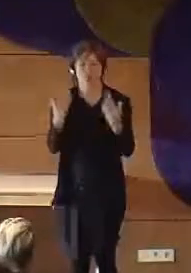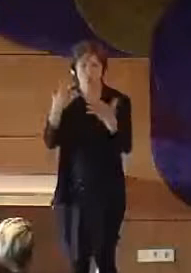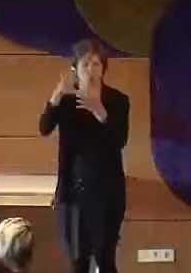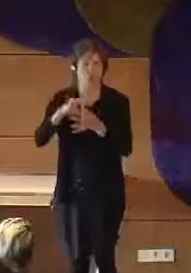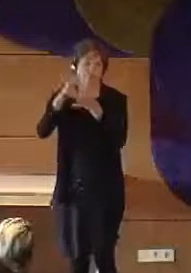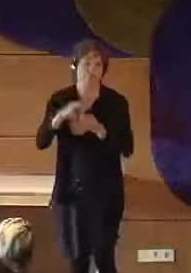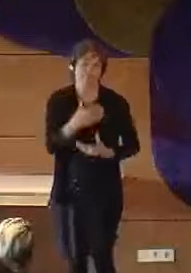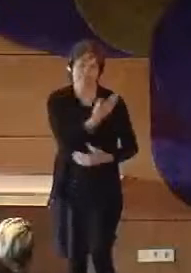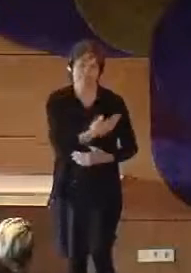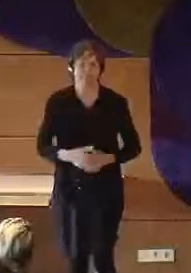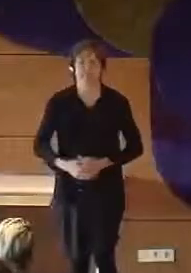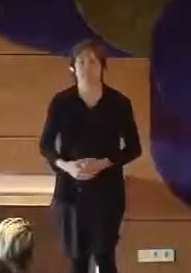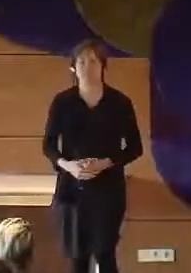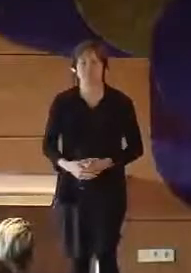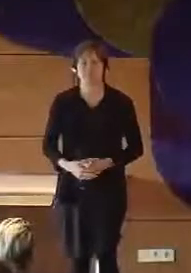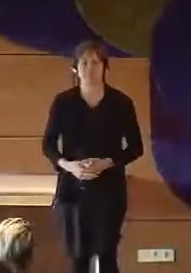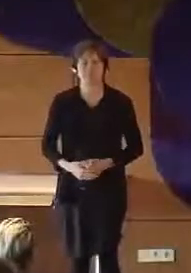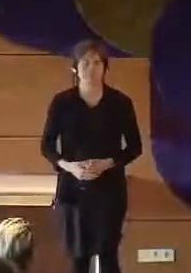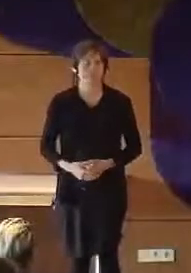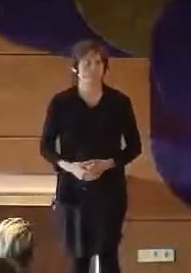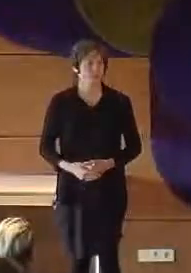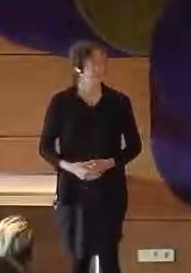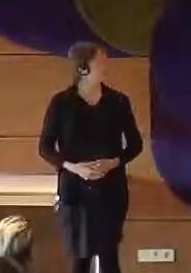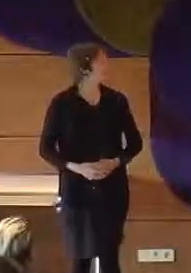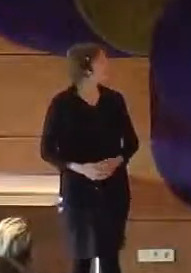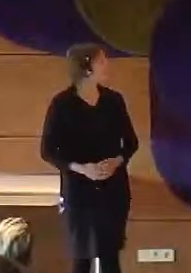So let's just look at a bit at CHARGE.